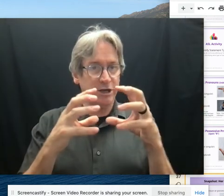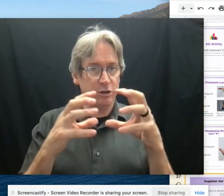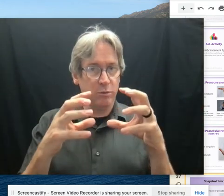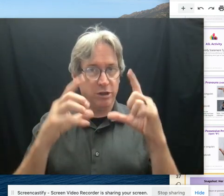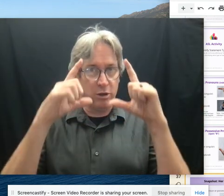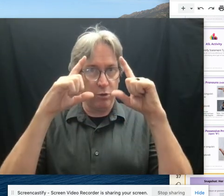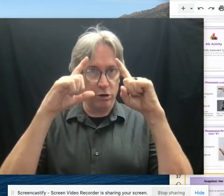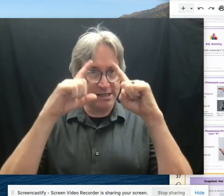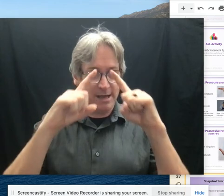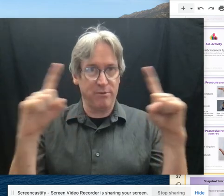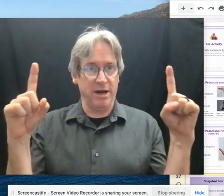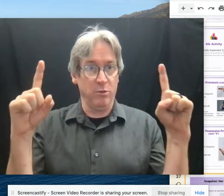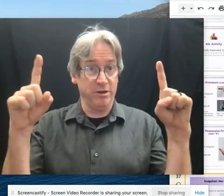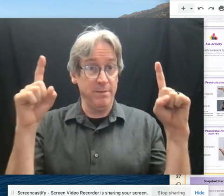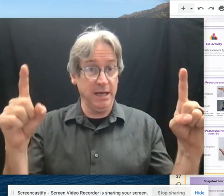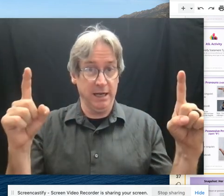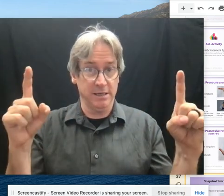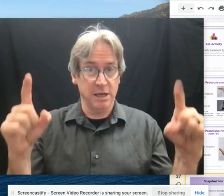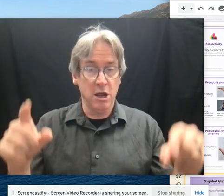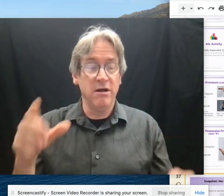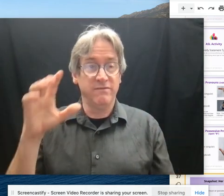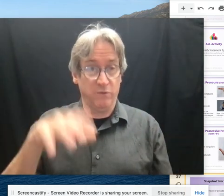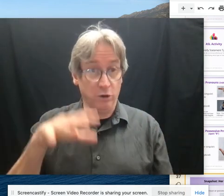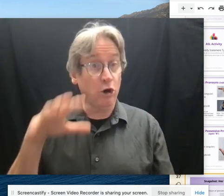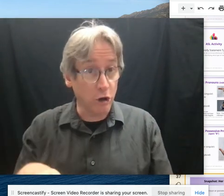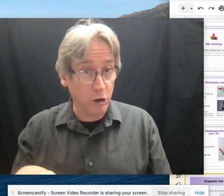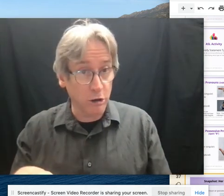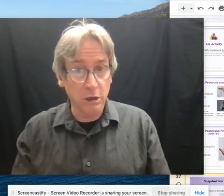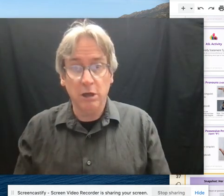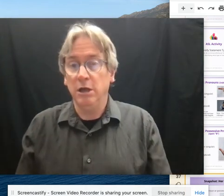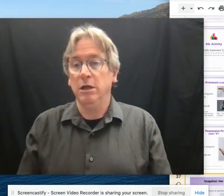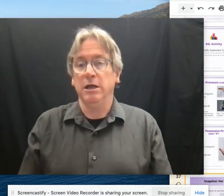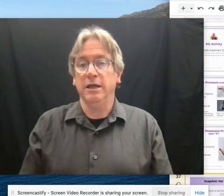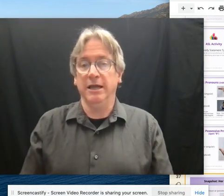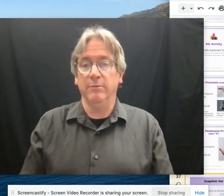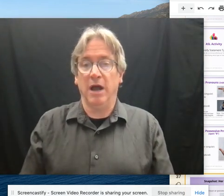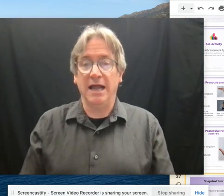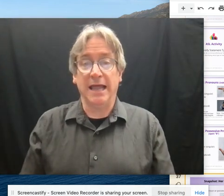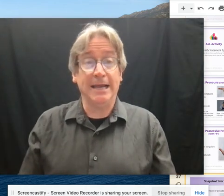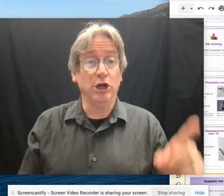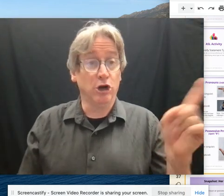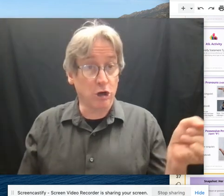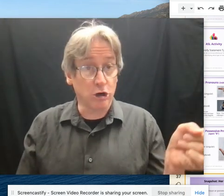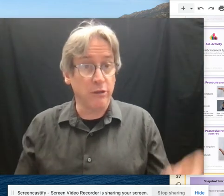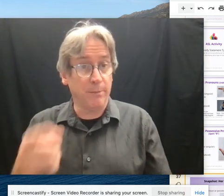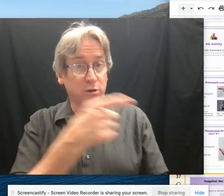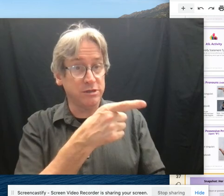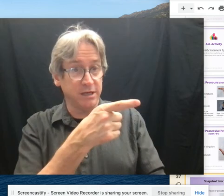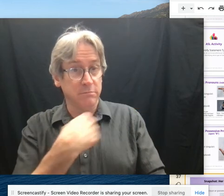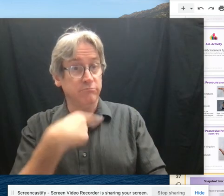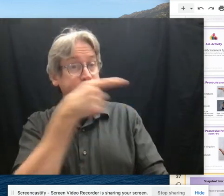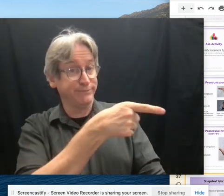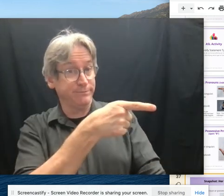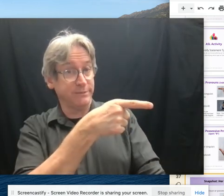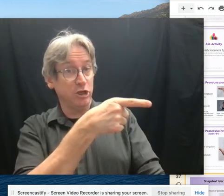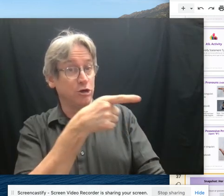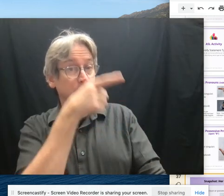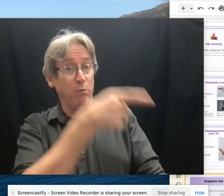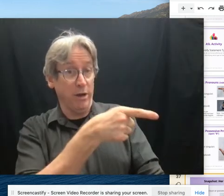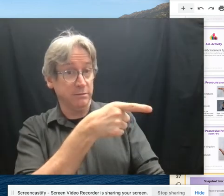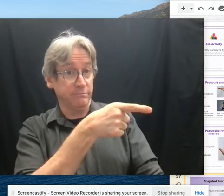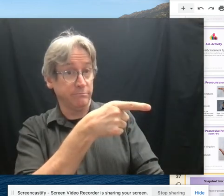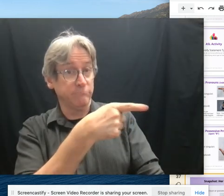want to make sure that we're separating what the meaning is. For her, I like her, the person.